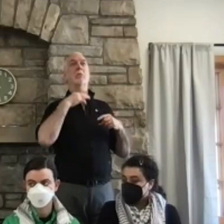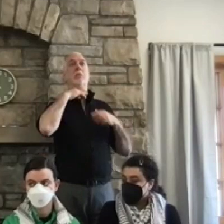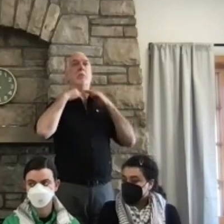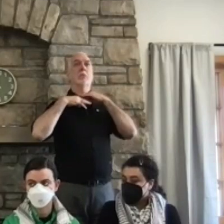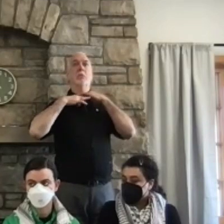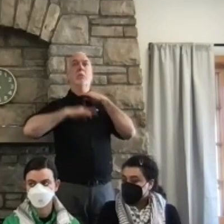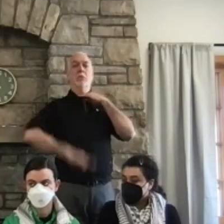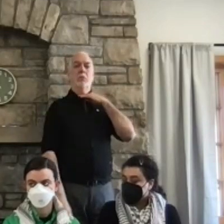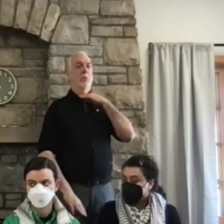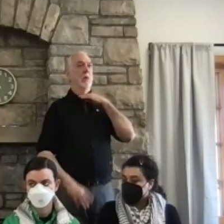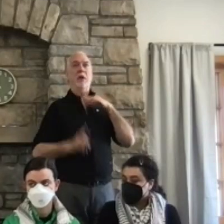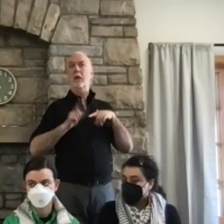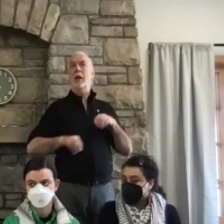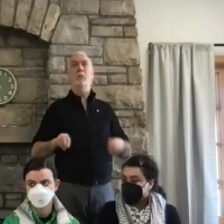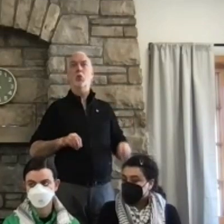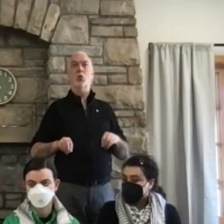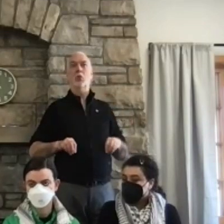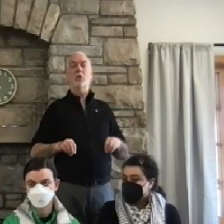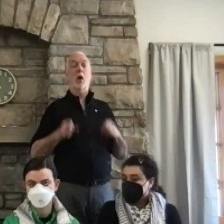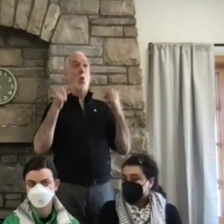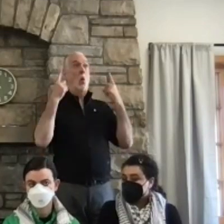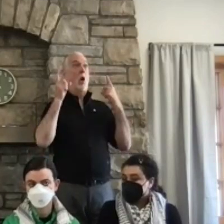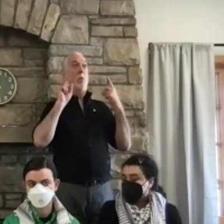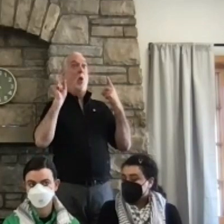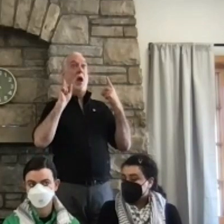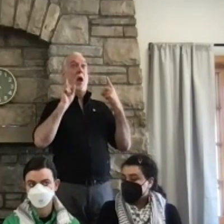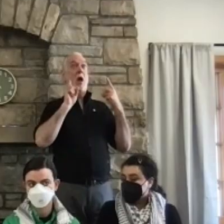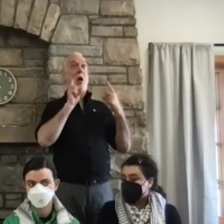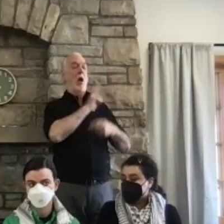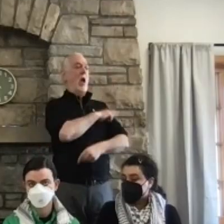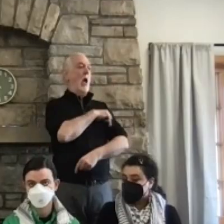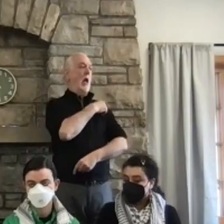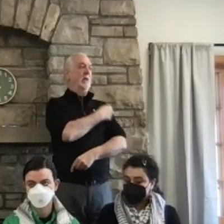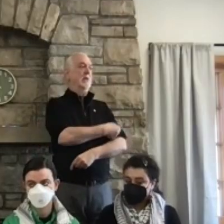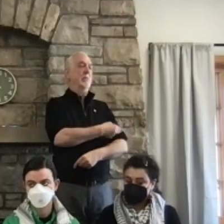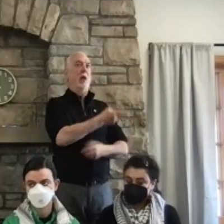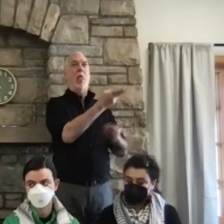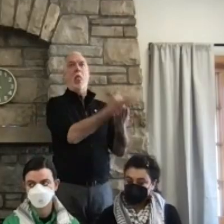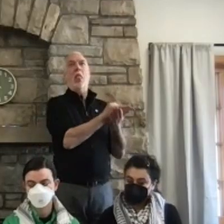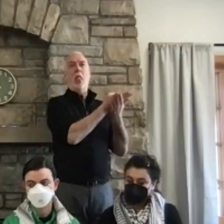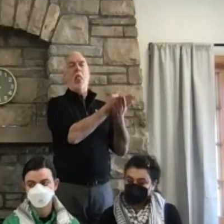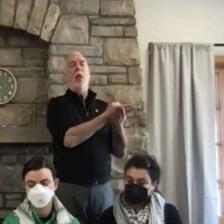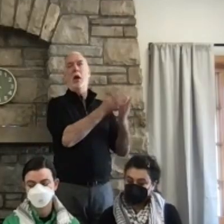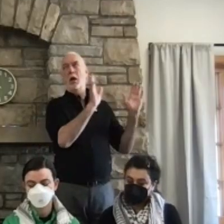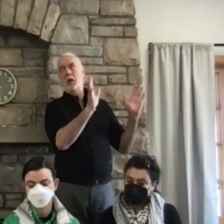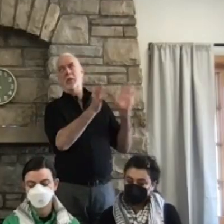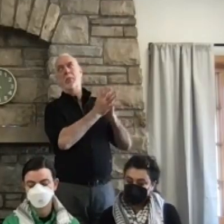it. I woke up in a hospital bed. All right, I went through a whole thing. That's a whole story. But